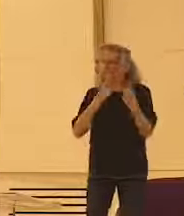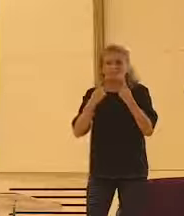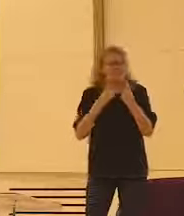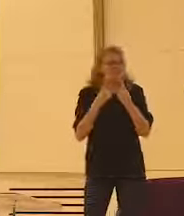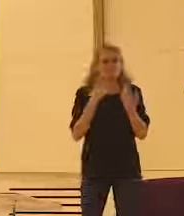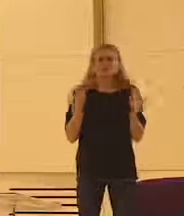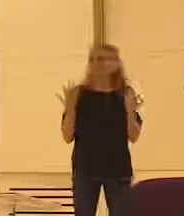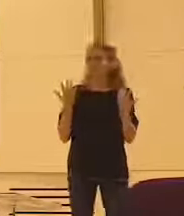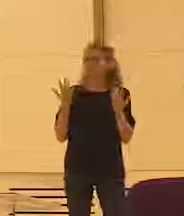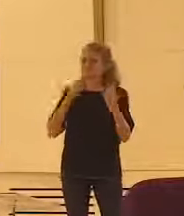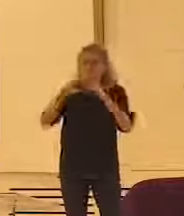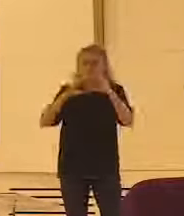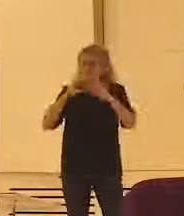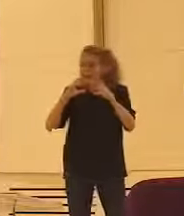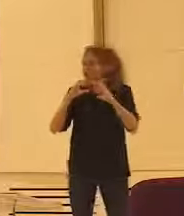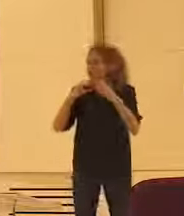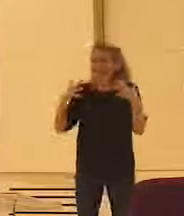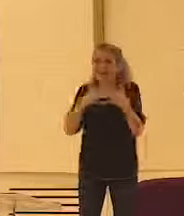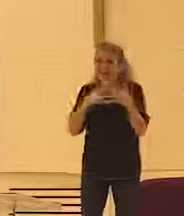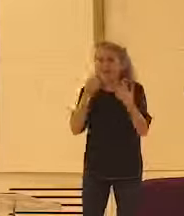services, information, communication,